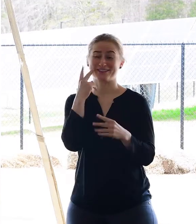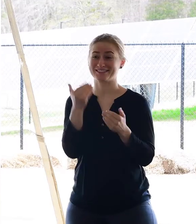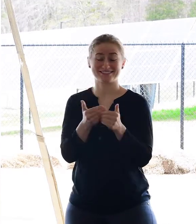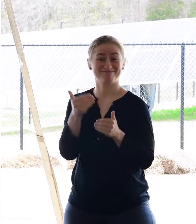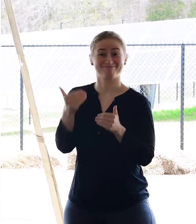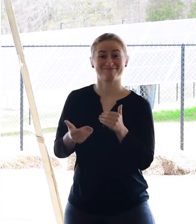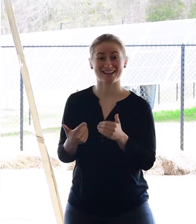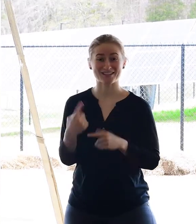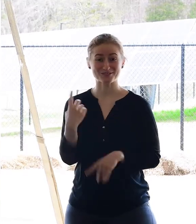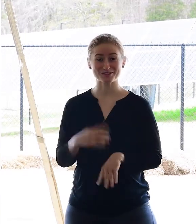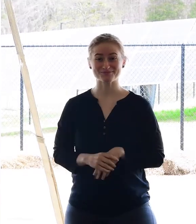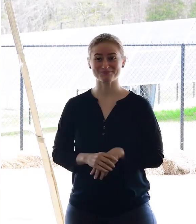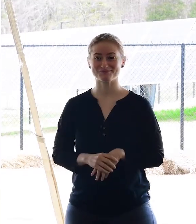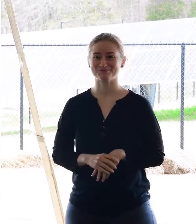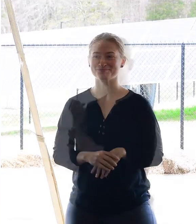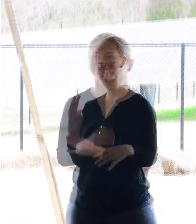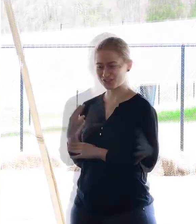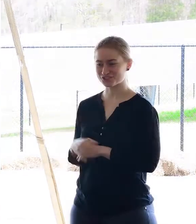next set.